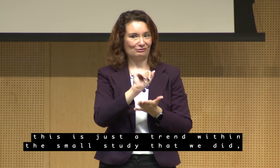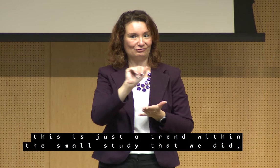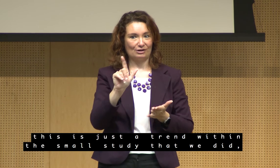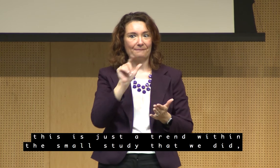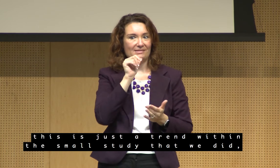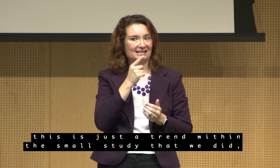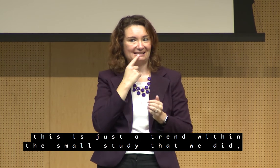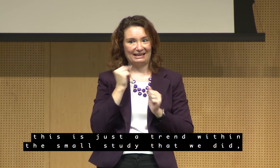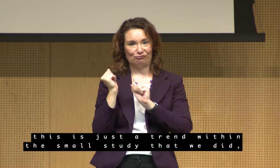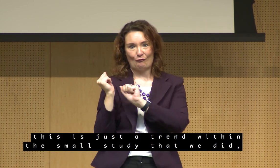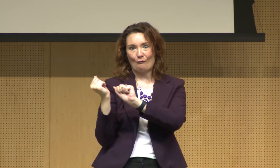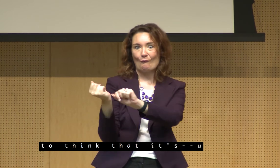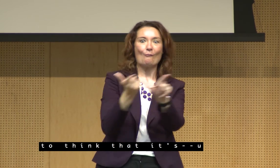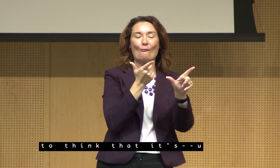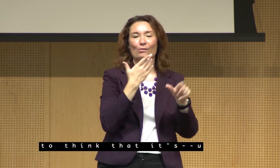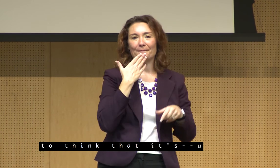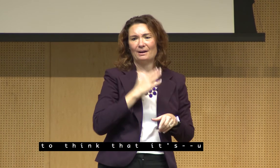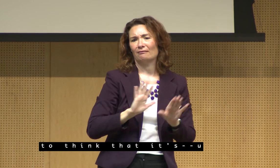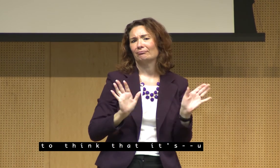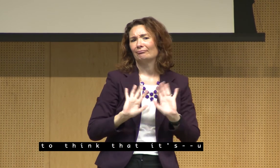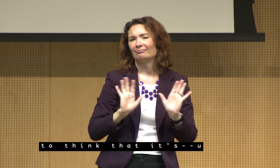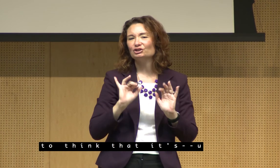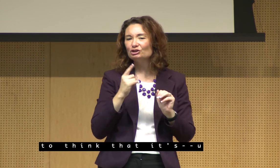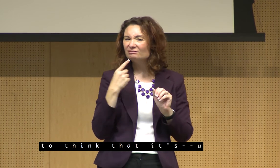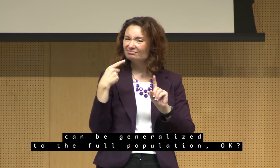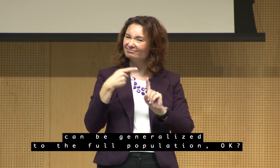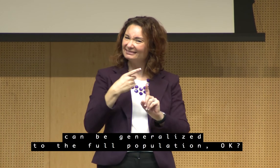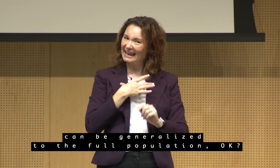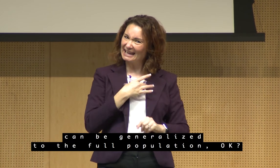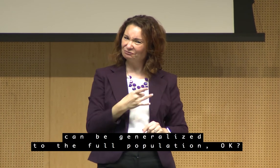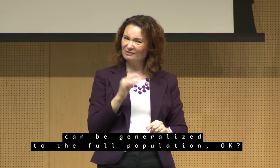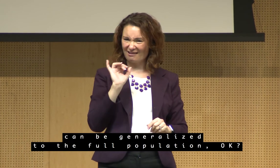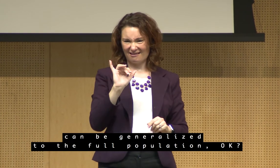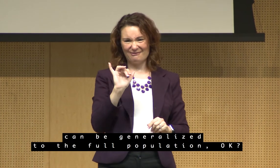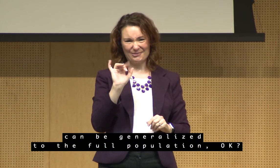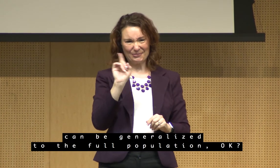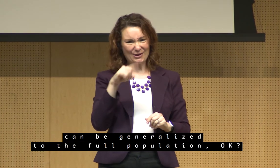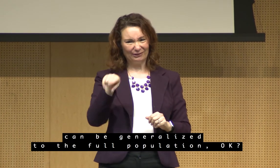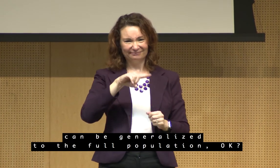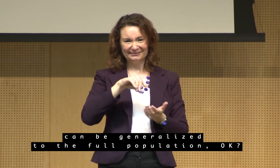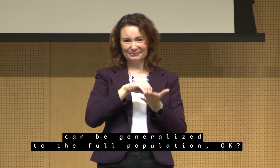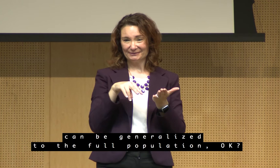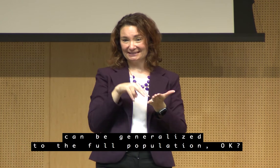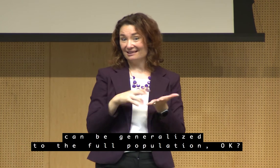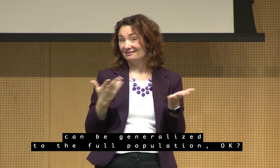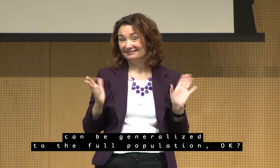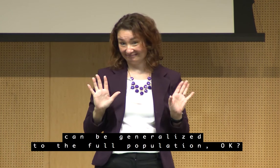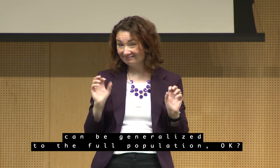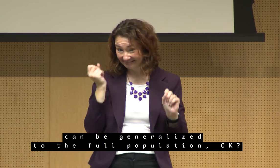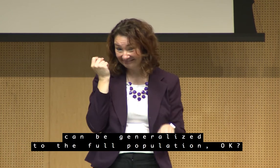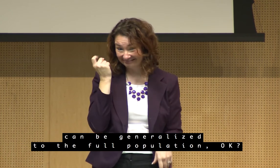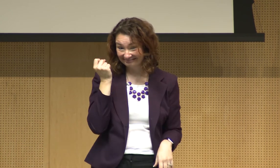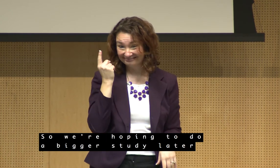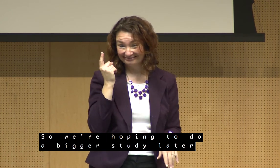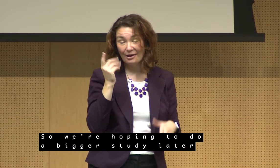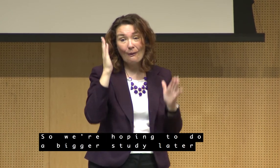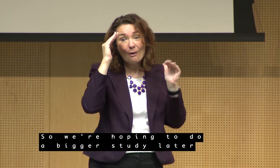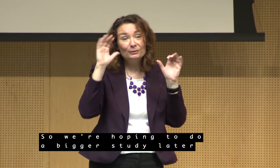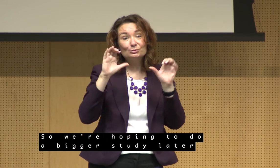the small study that we did, so I don't want you to think that it can be generalized to the whole population. Okay? So